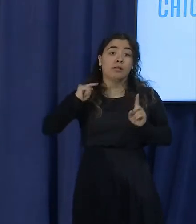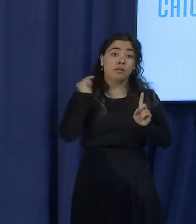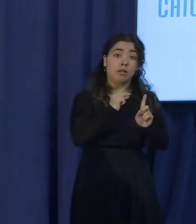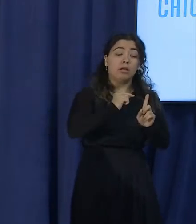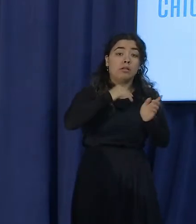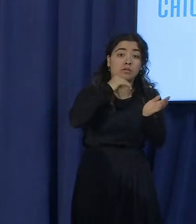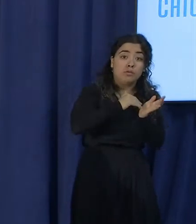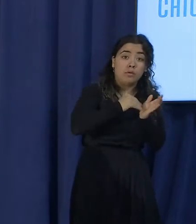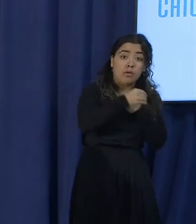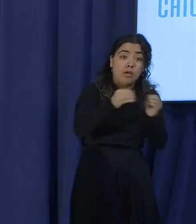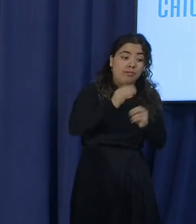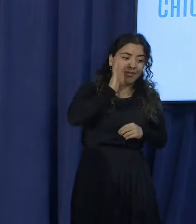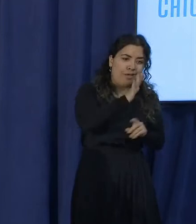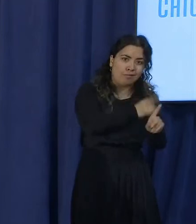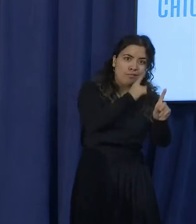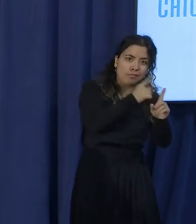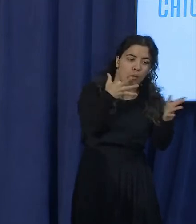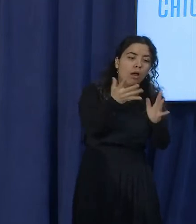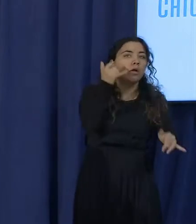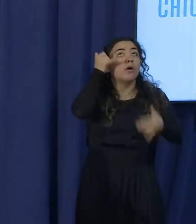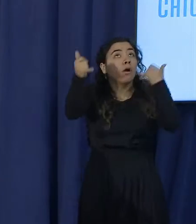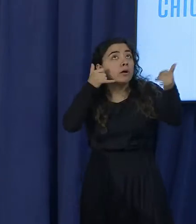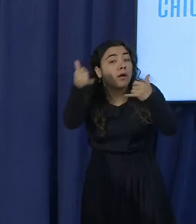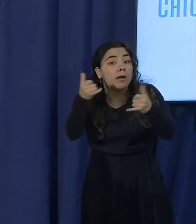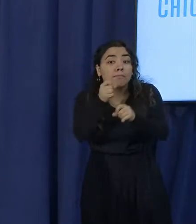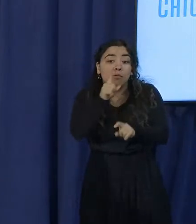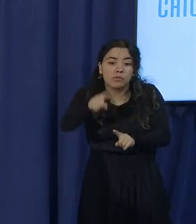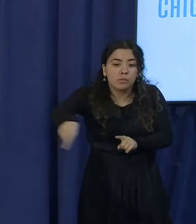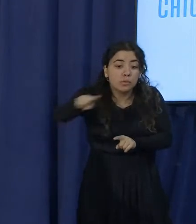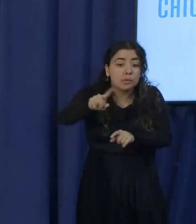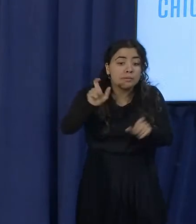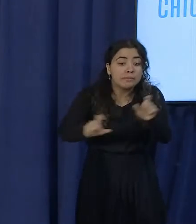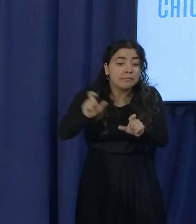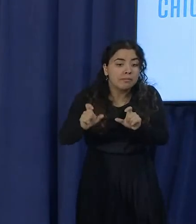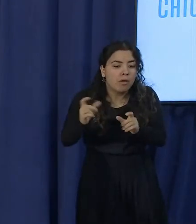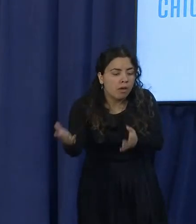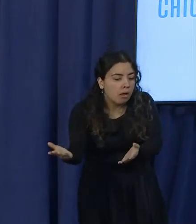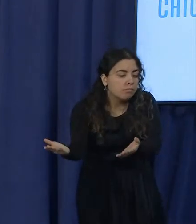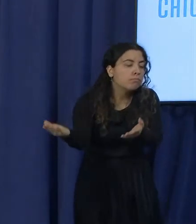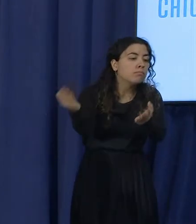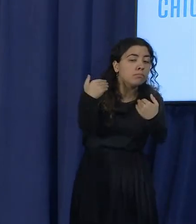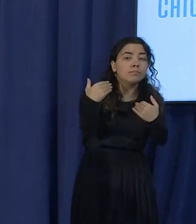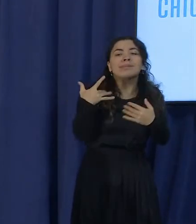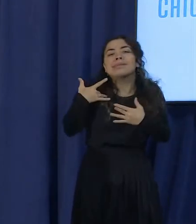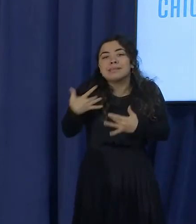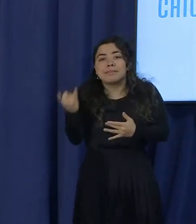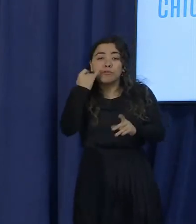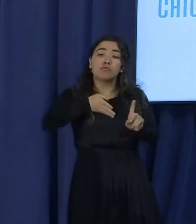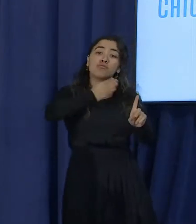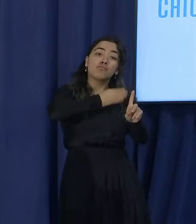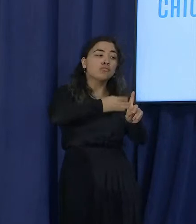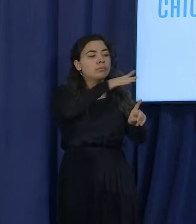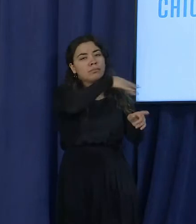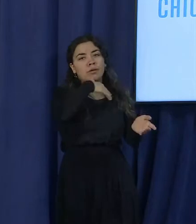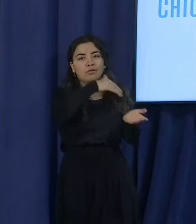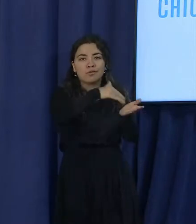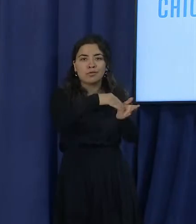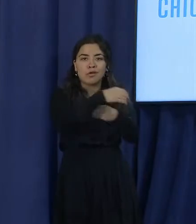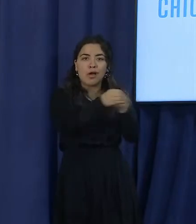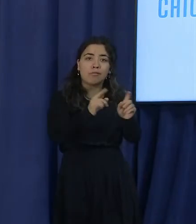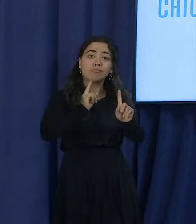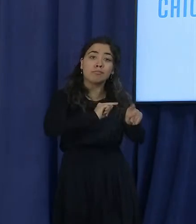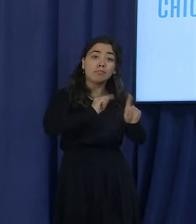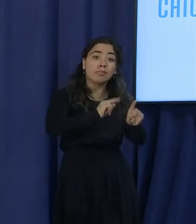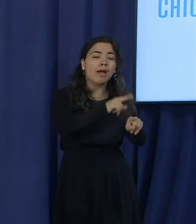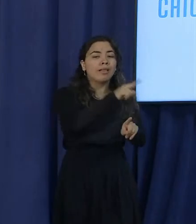their existing patients. This also helps to make sure that our vaccine is going to Chicago residents, people who get ongoing medical care